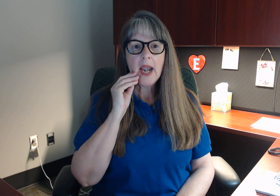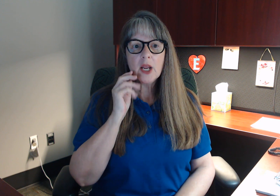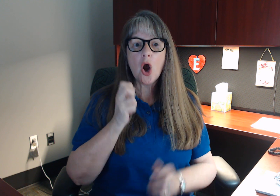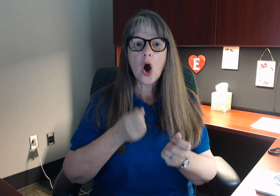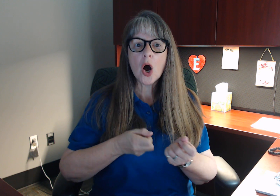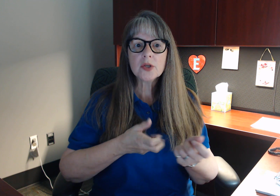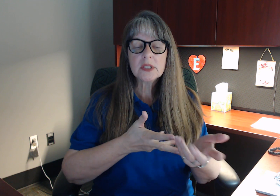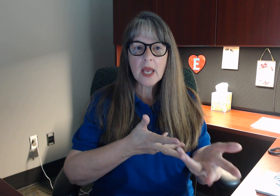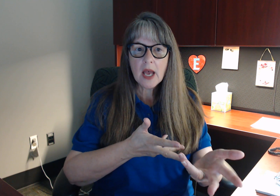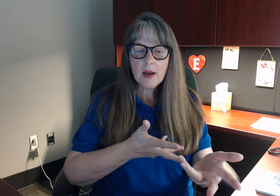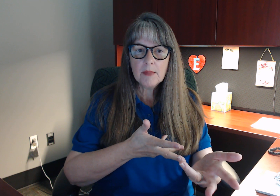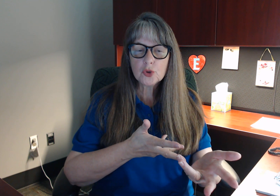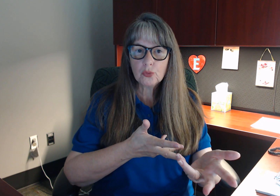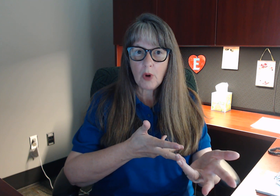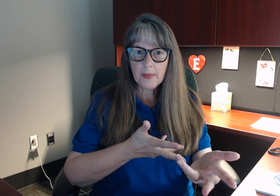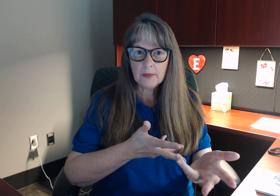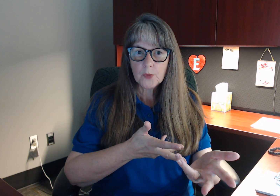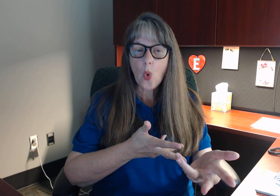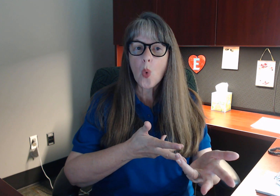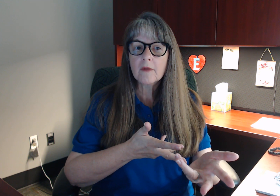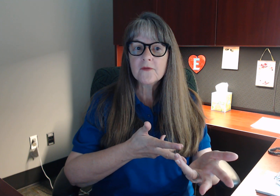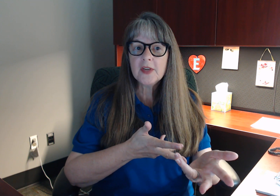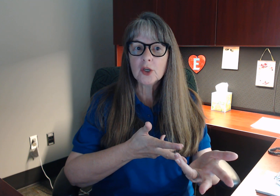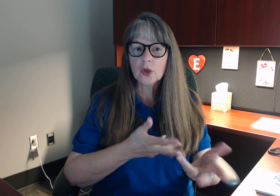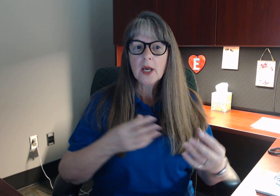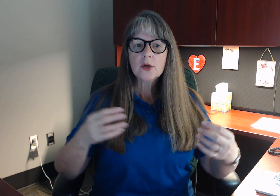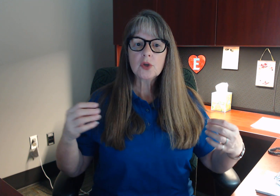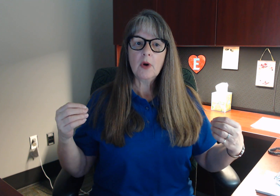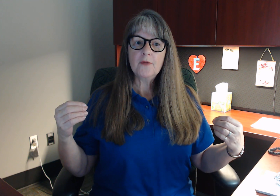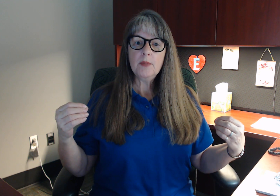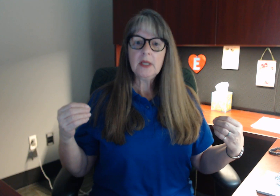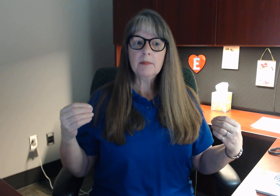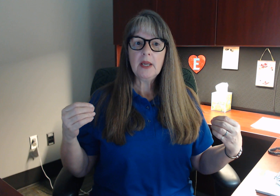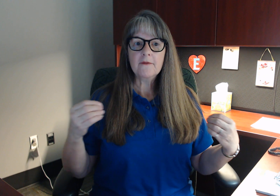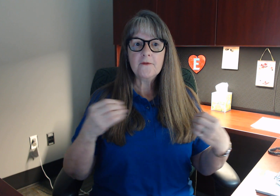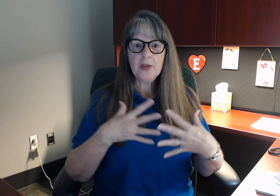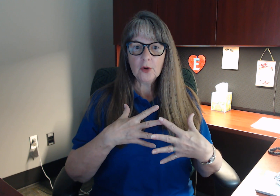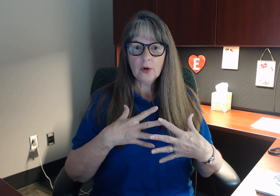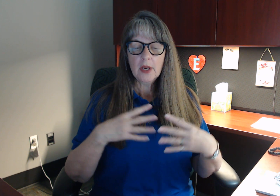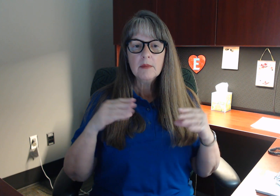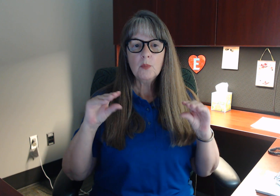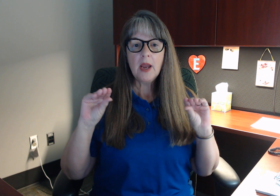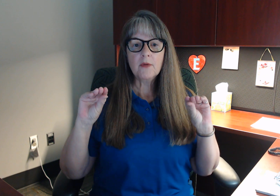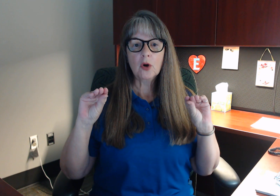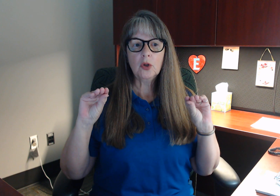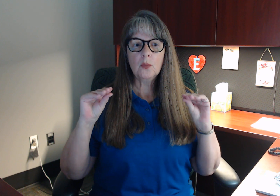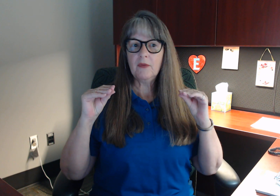it caused them trauma or fear. So a phobia can be a fear. We've already